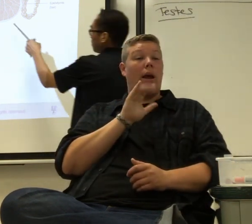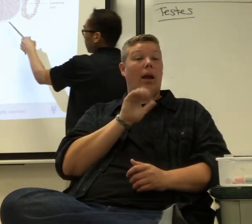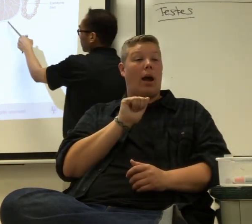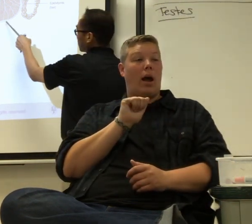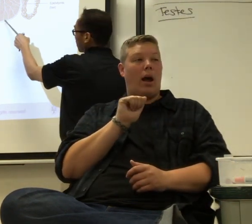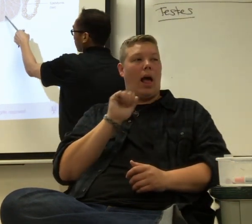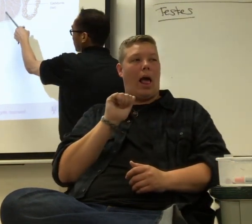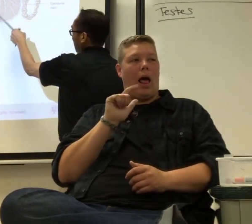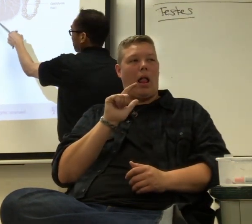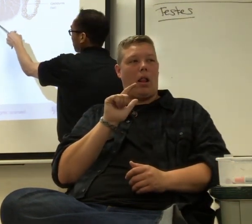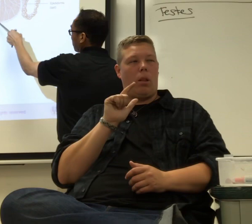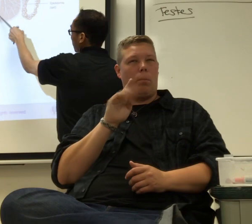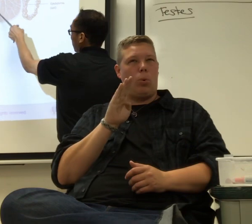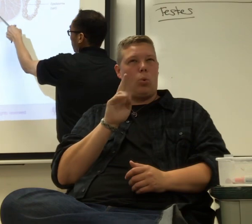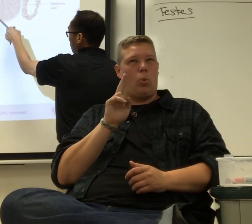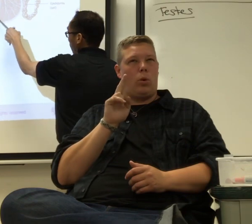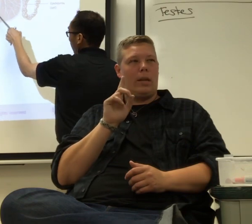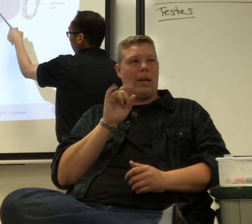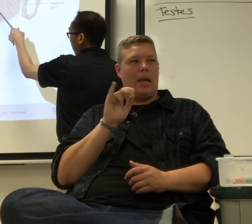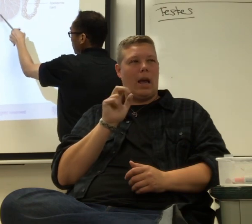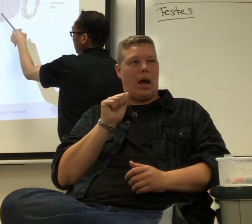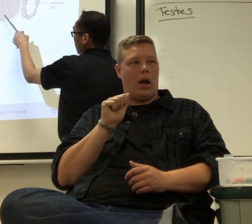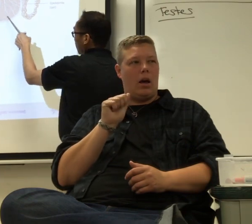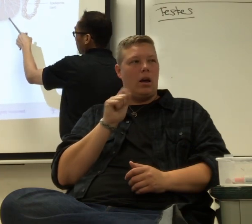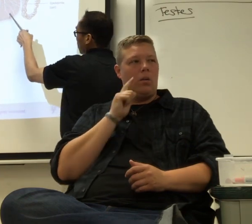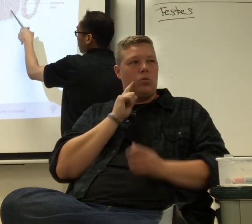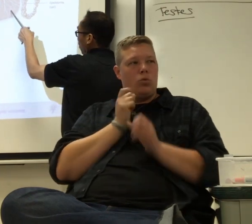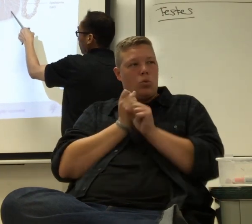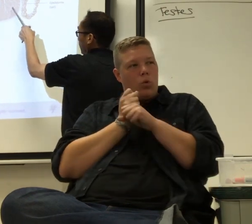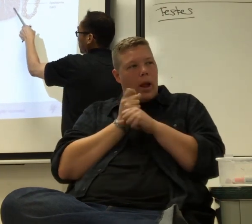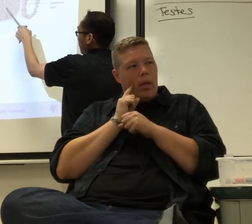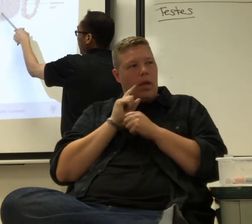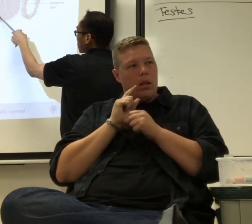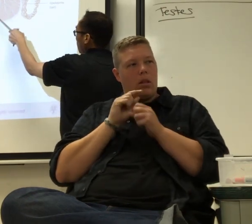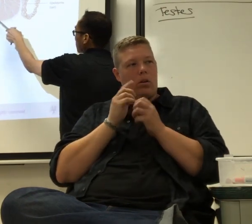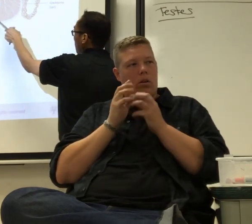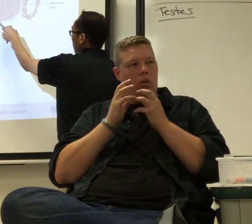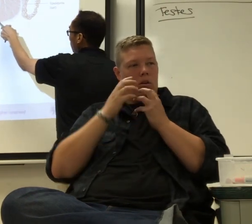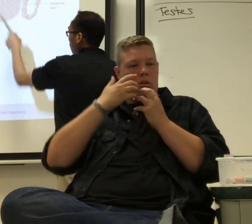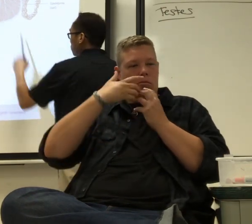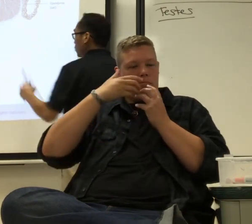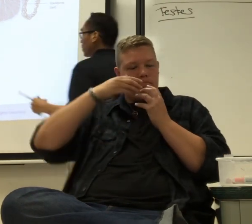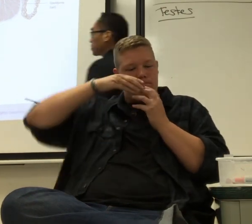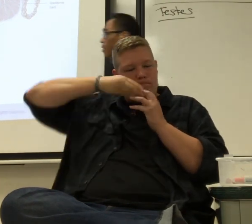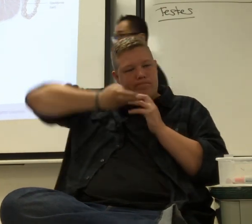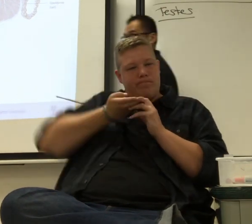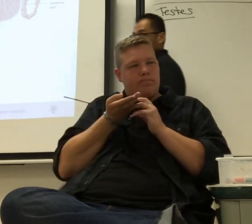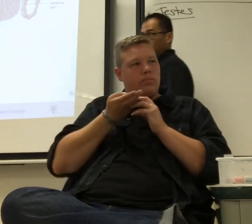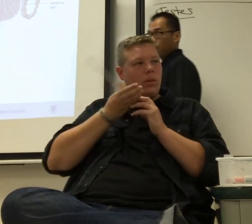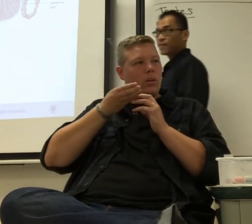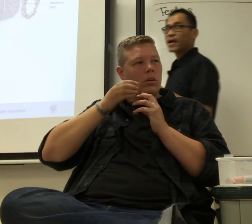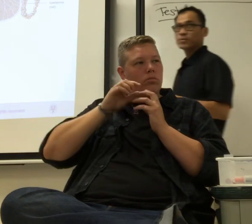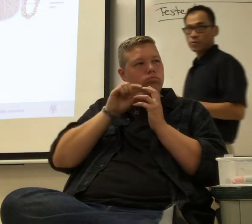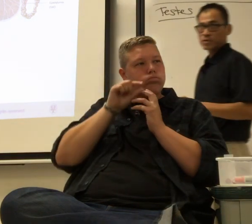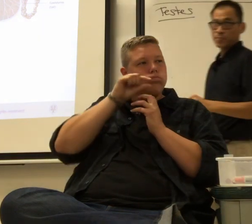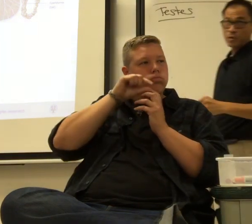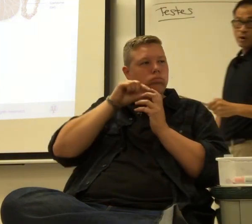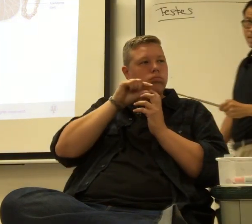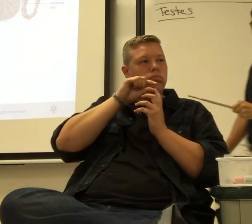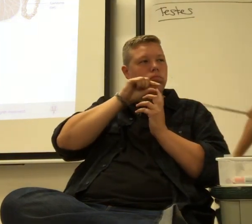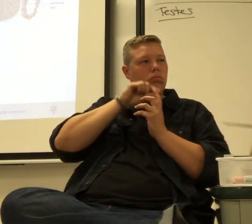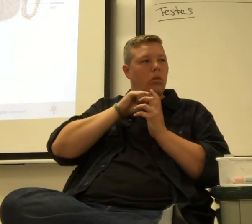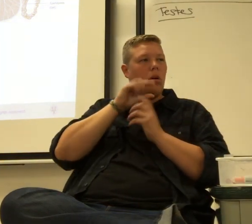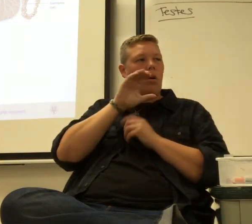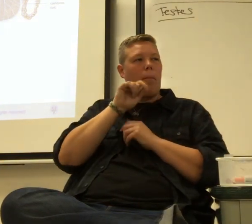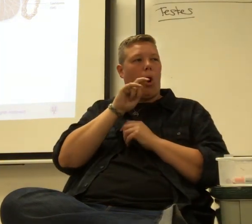little infoldings called septum, which create all these little compartments. That's where the seminiferous tubules are, and that's where the sperm